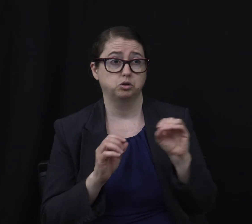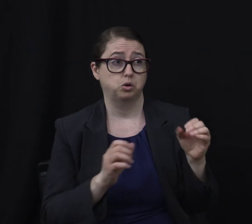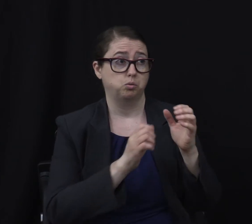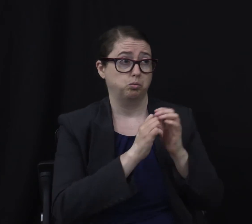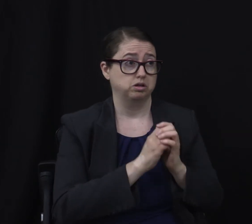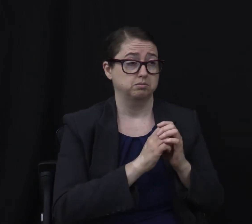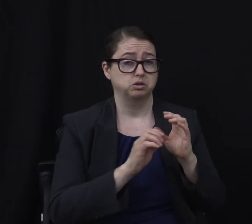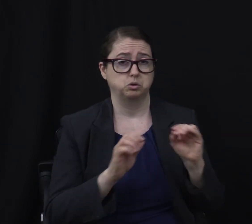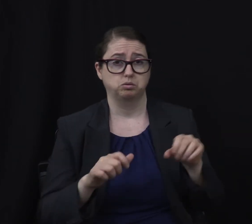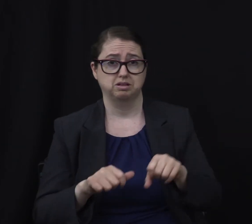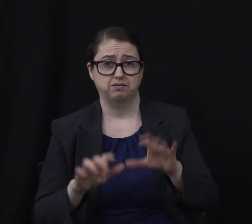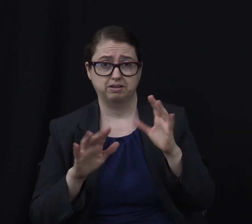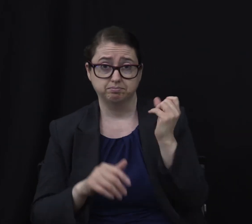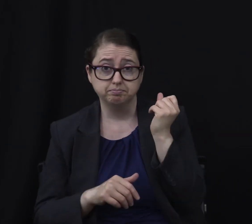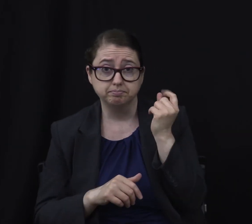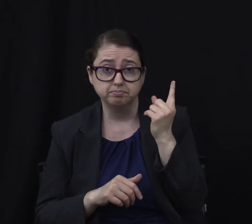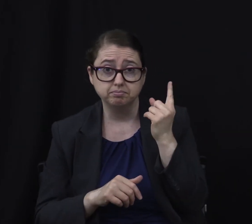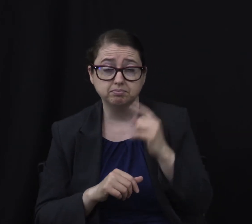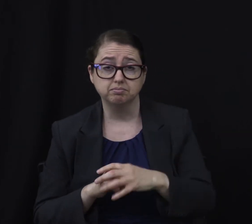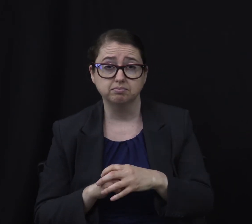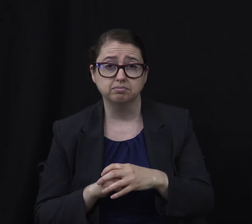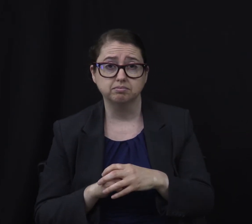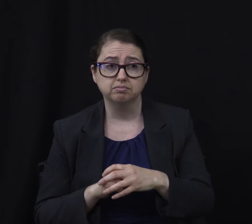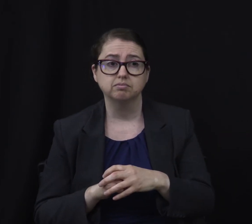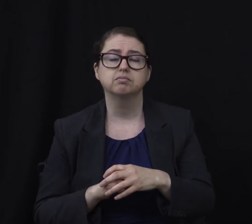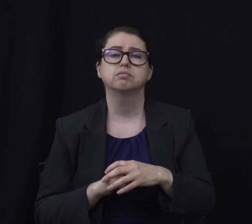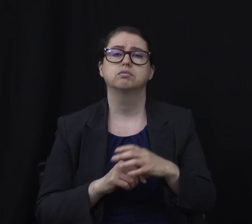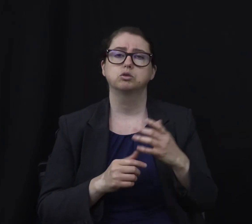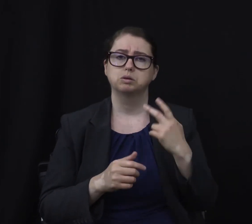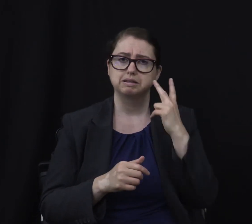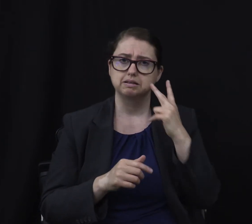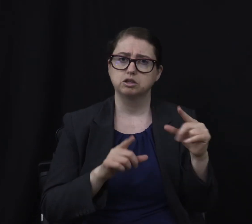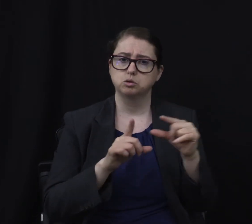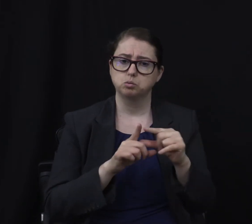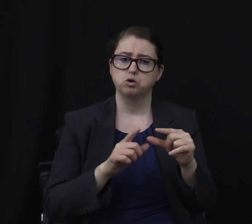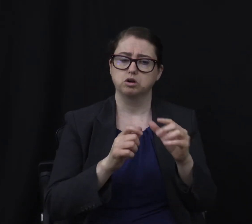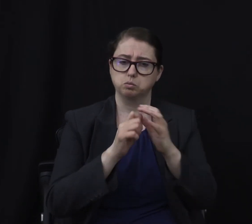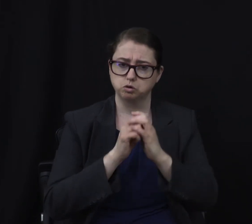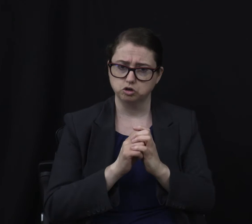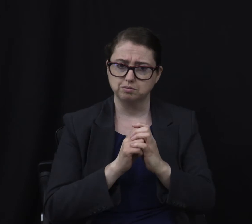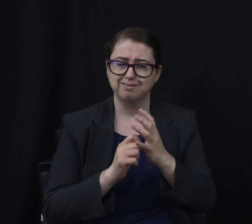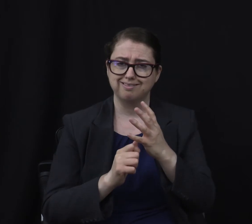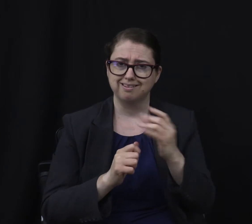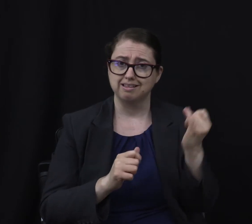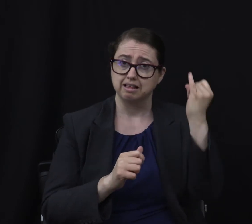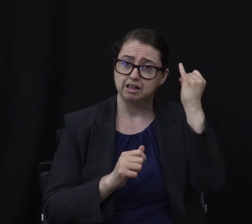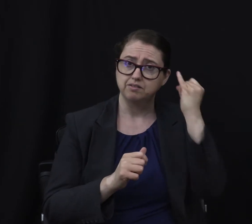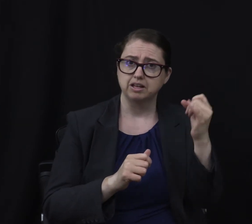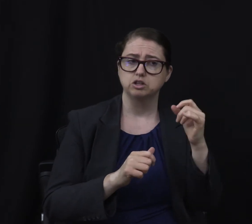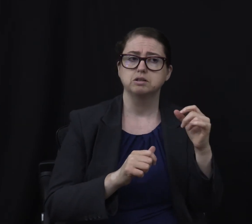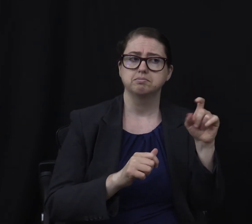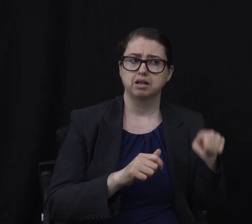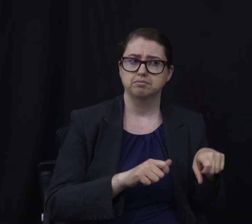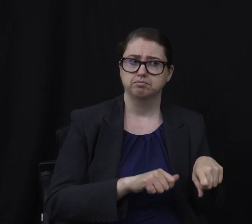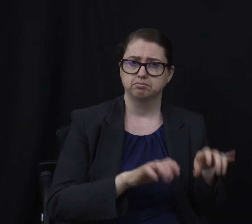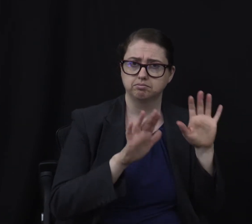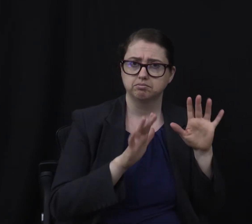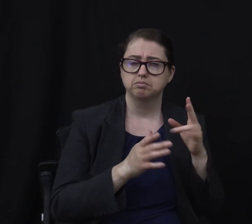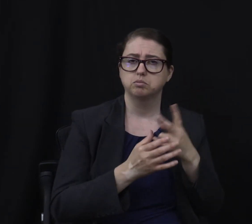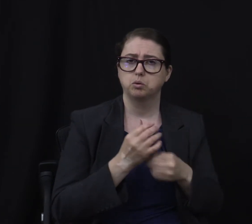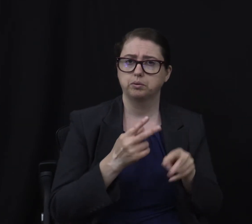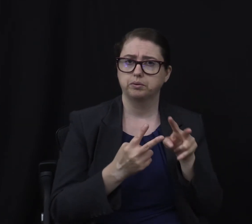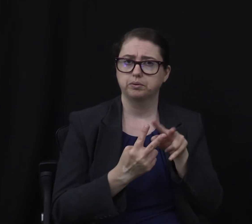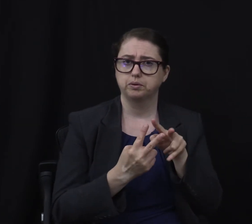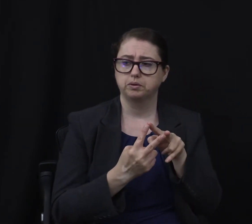with me? And so when we're introduced to worship, we're introduced to this idea of sacrifice. It's the first time that